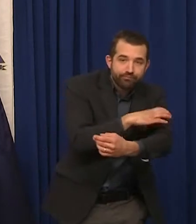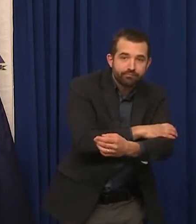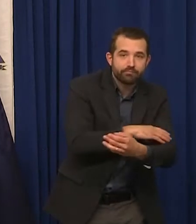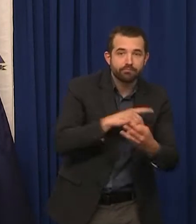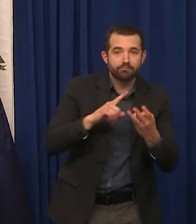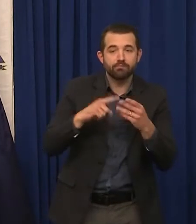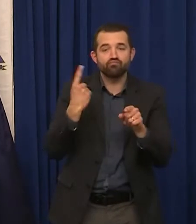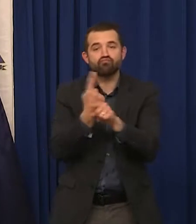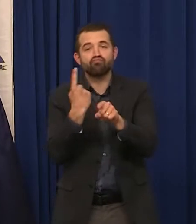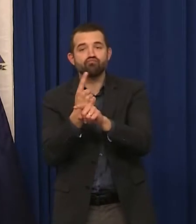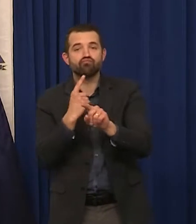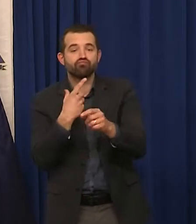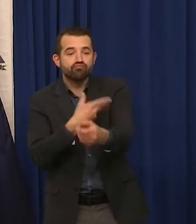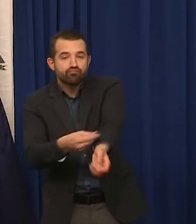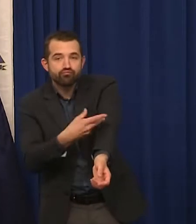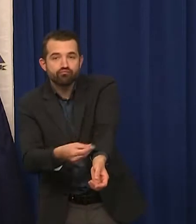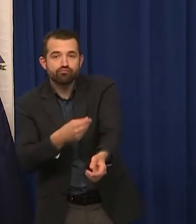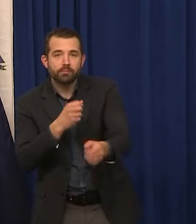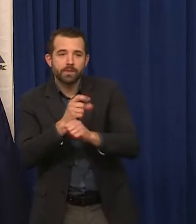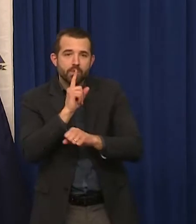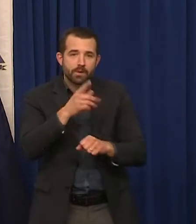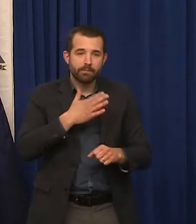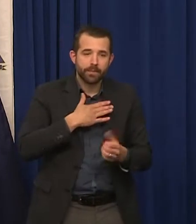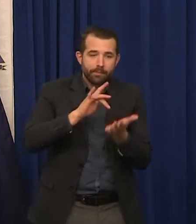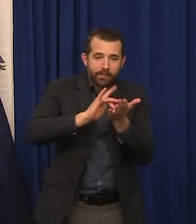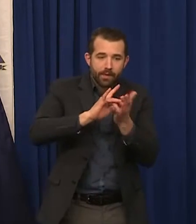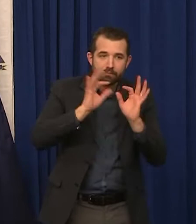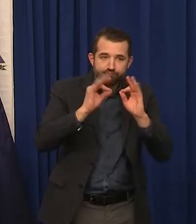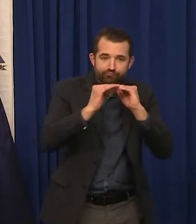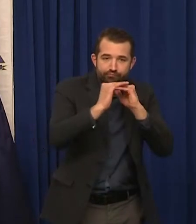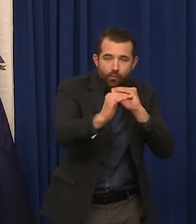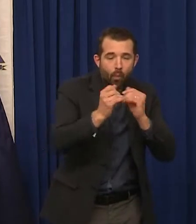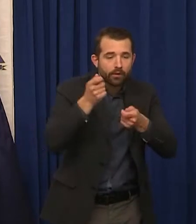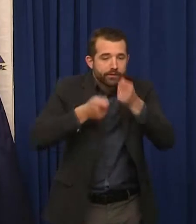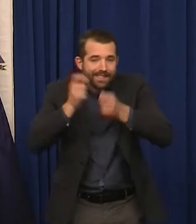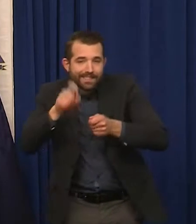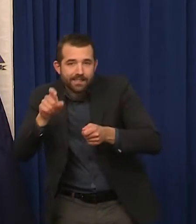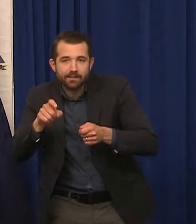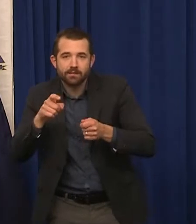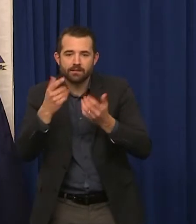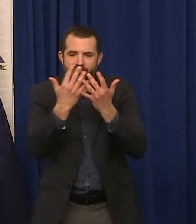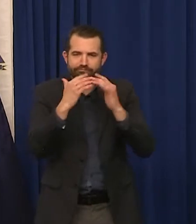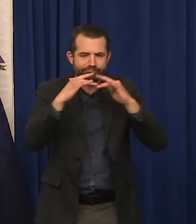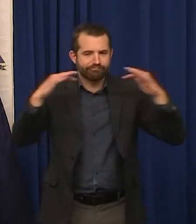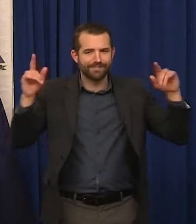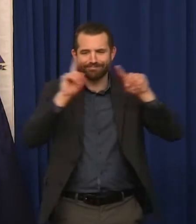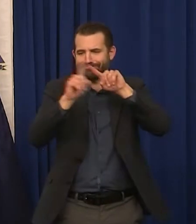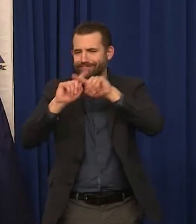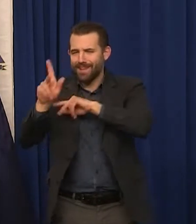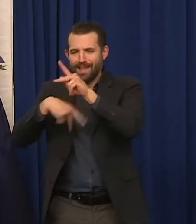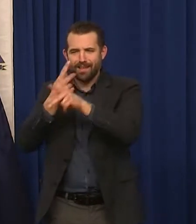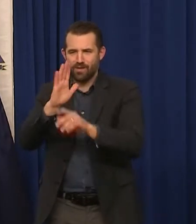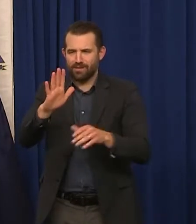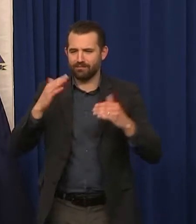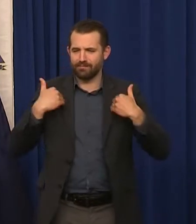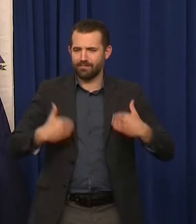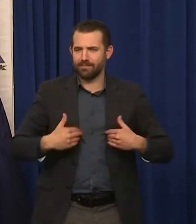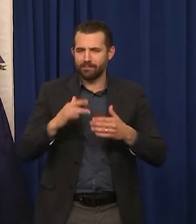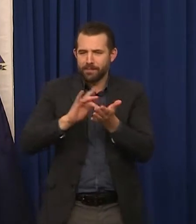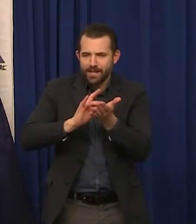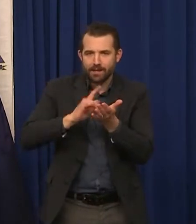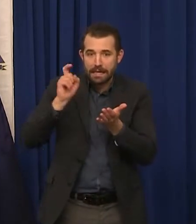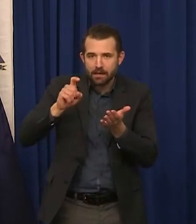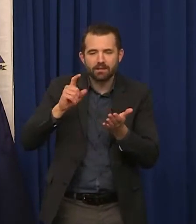to adjust their levels of blood thinners. Each and every one of you still needs to receive